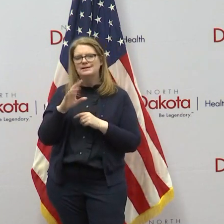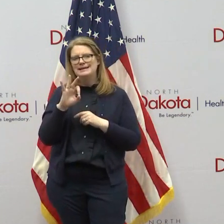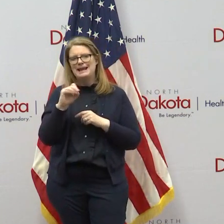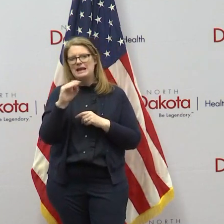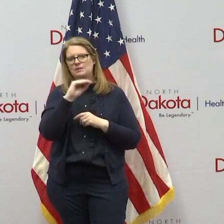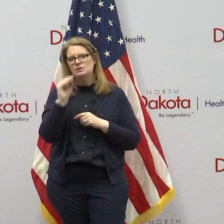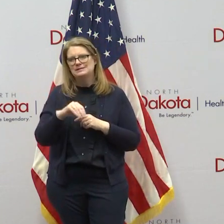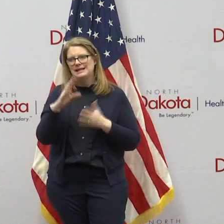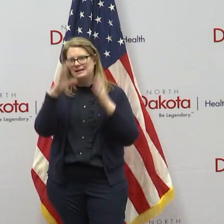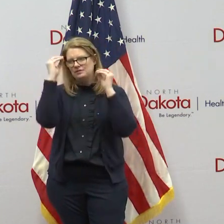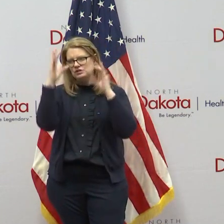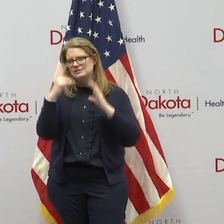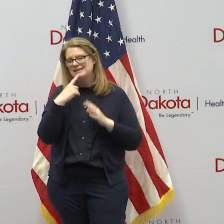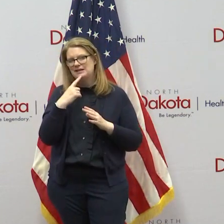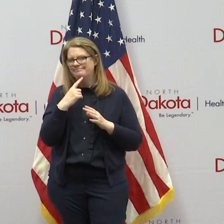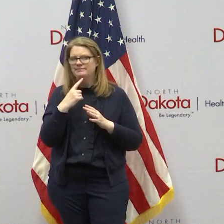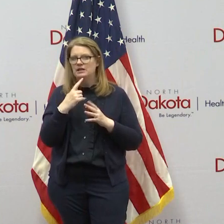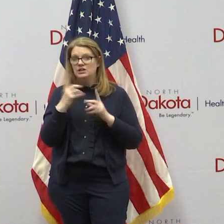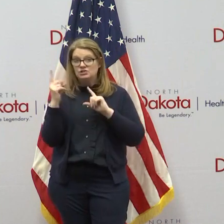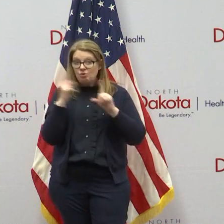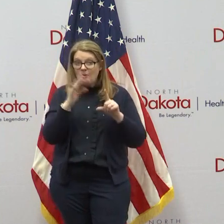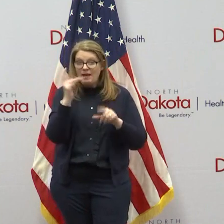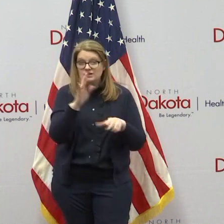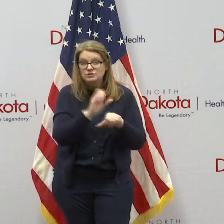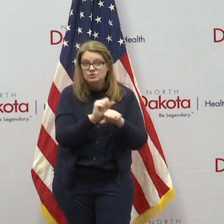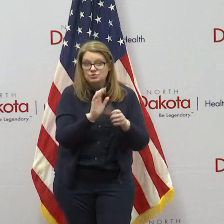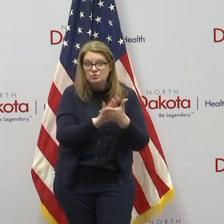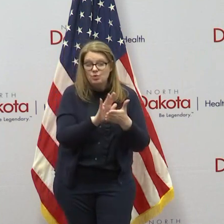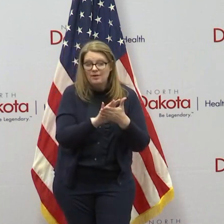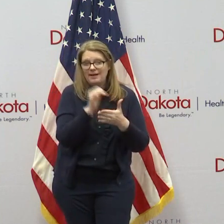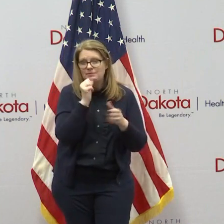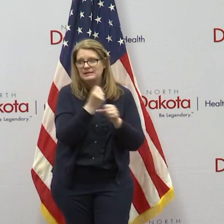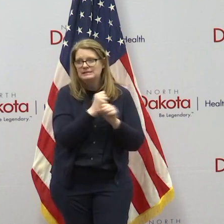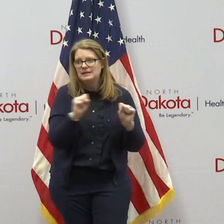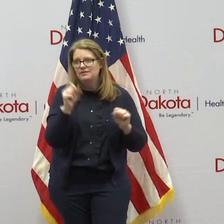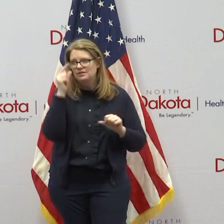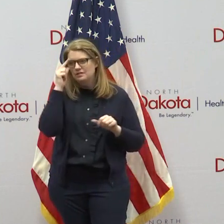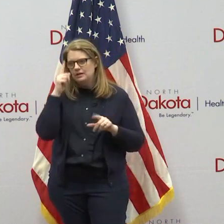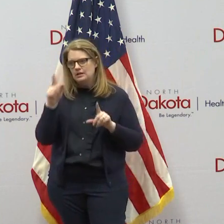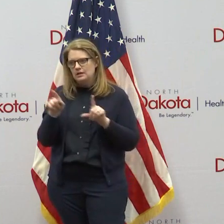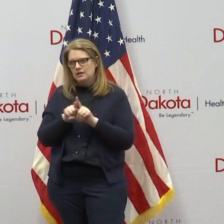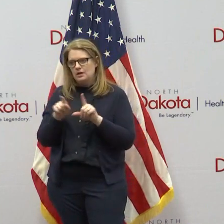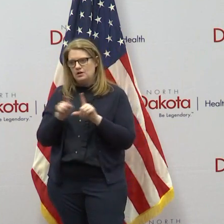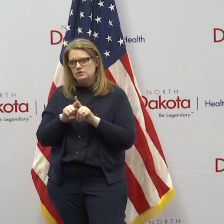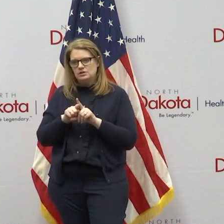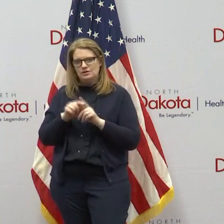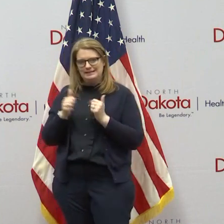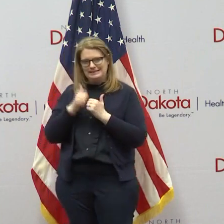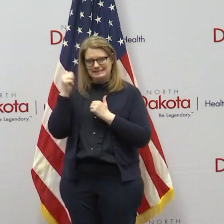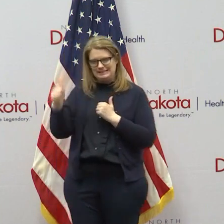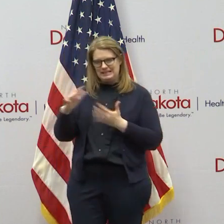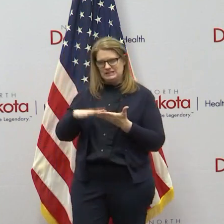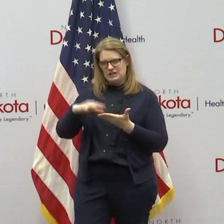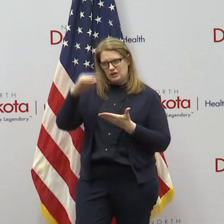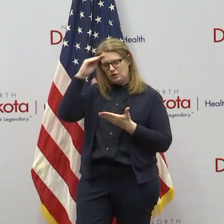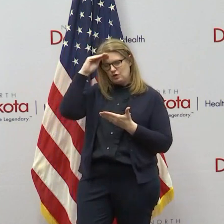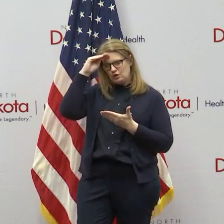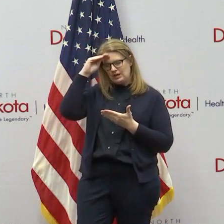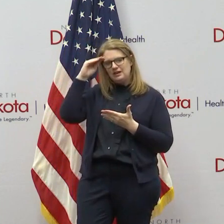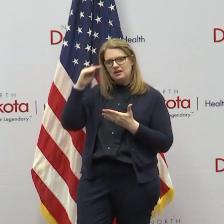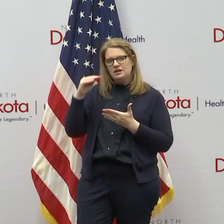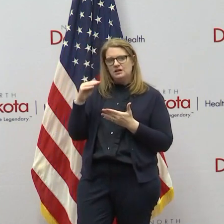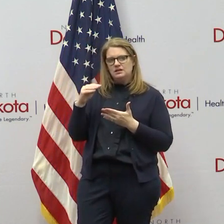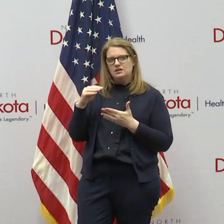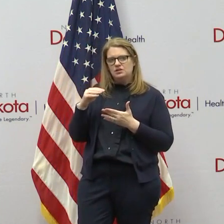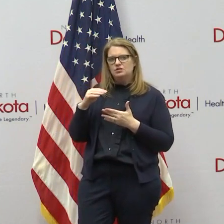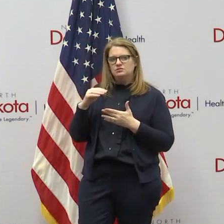returning to schools, and the union has also said that distance learning in North Dakota has been the envy of the nation and it would be detrimental to